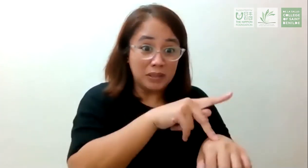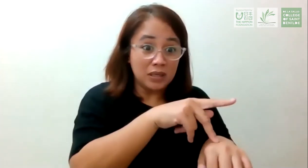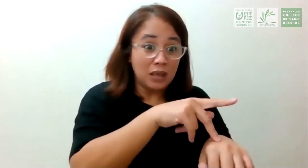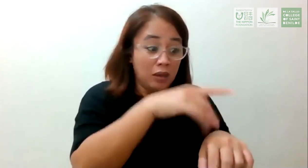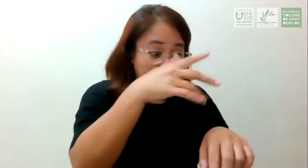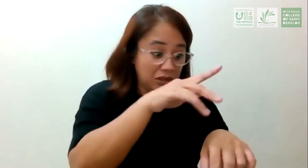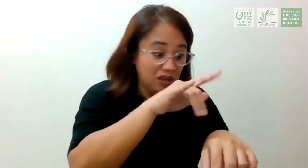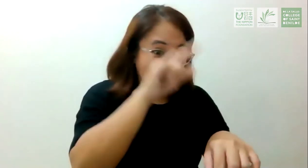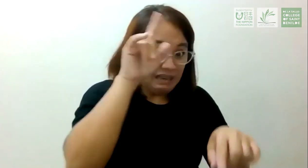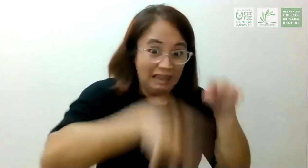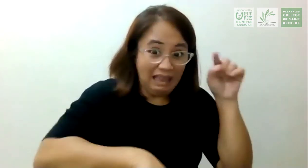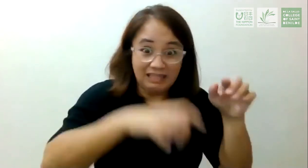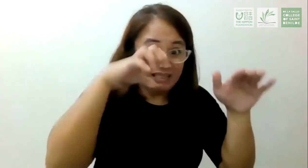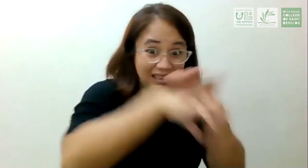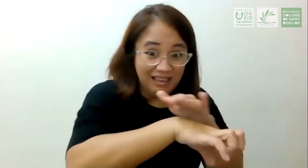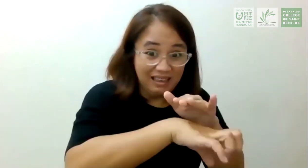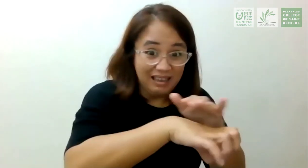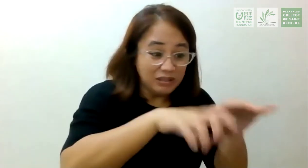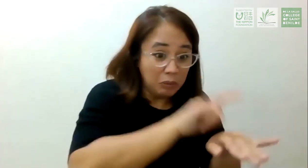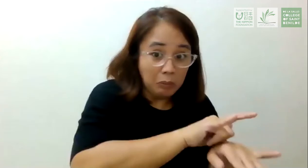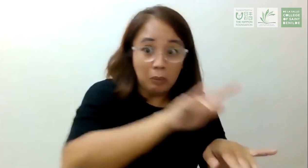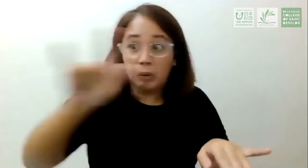travel at present.